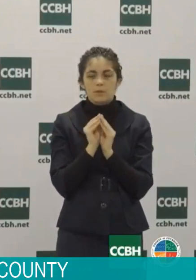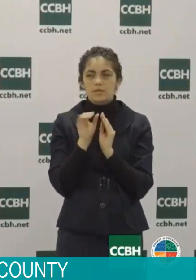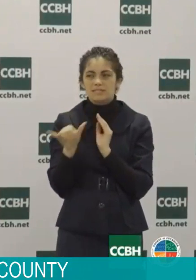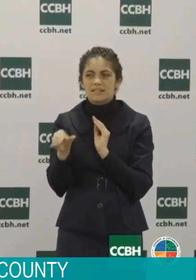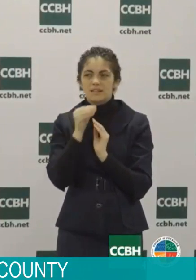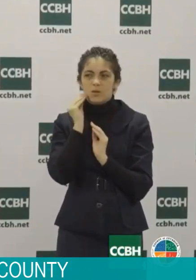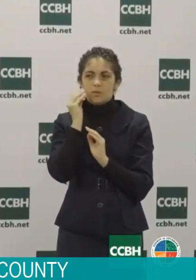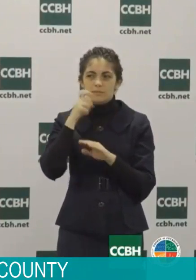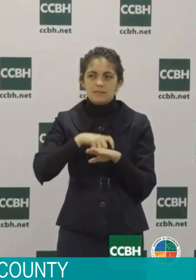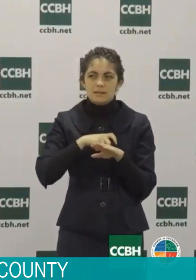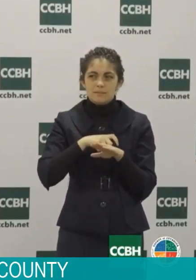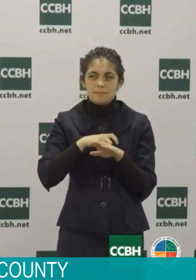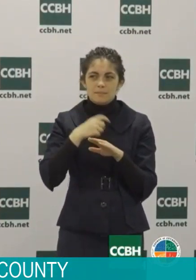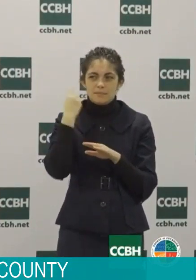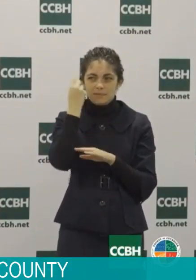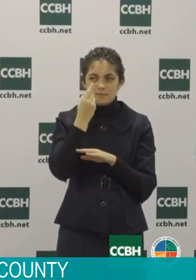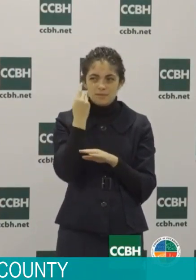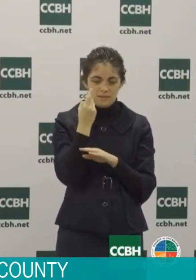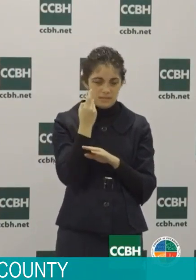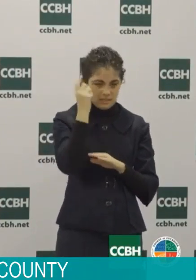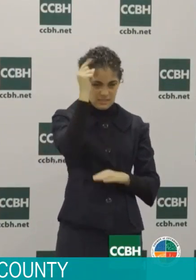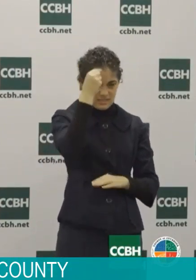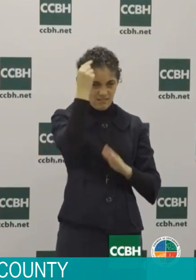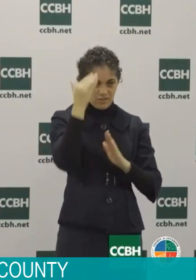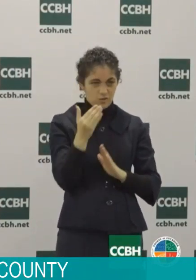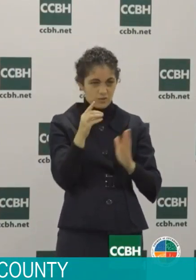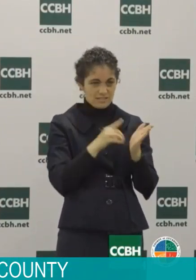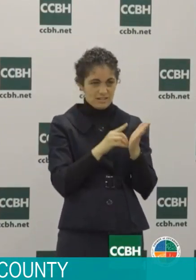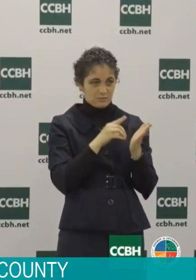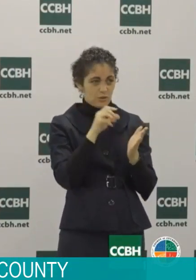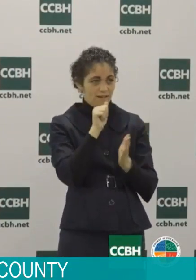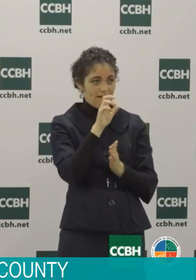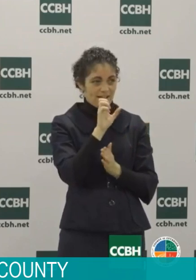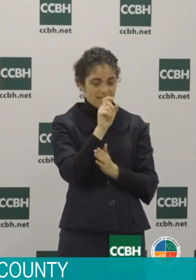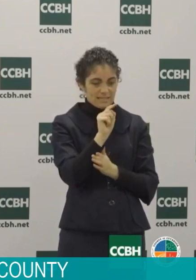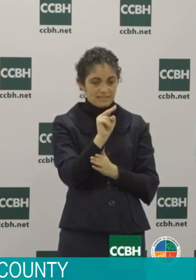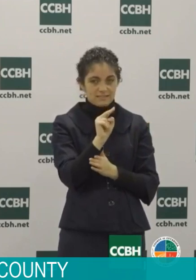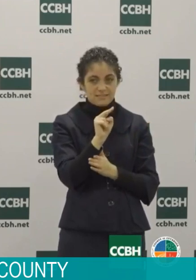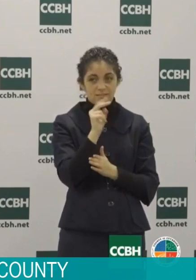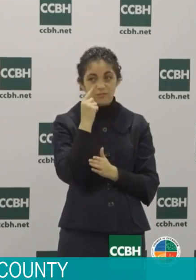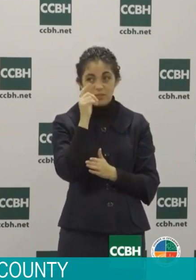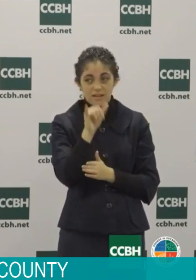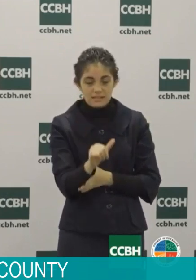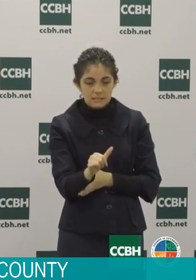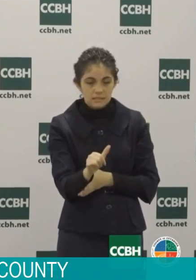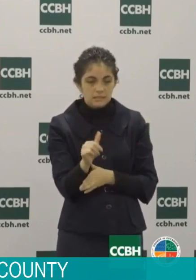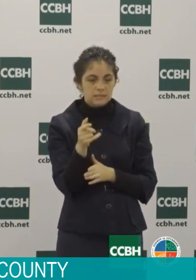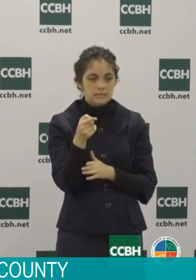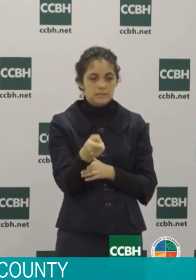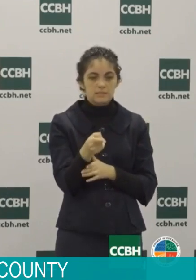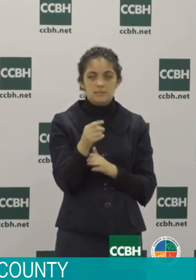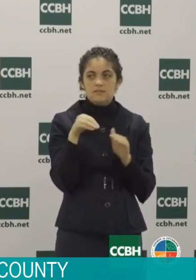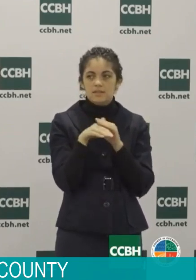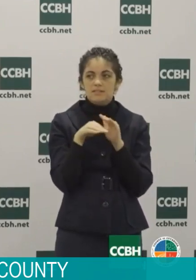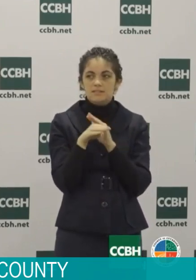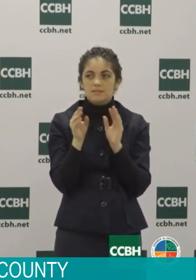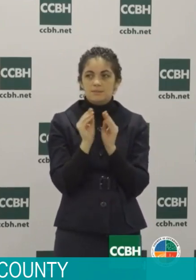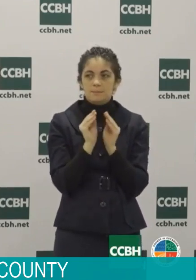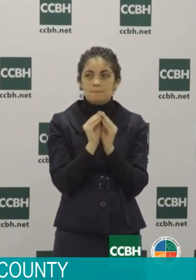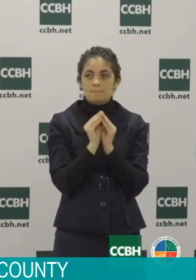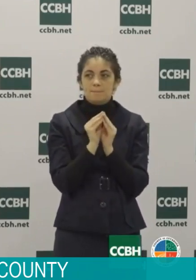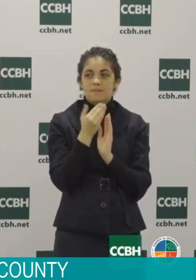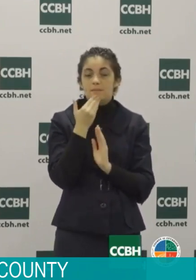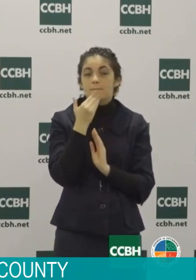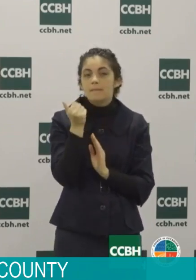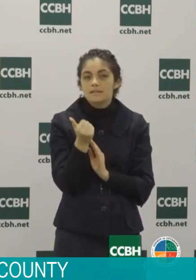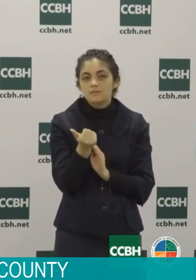thought? We are following the governor and Dr. Acton's orders on those, and I think that they have access to the